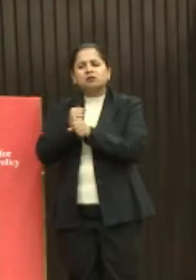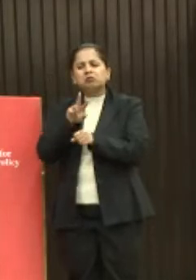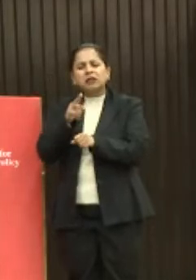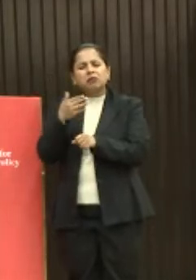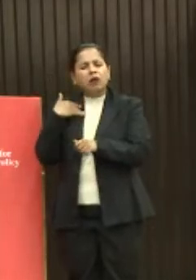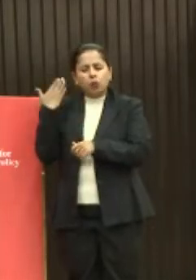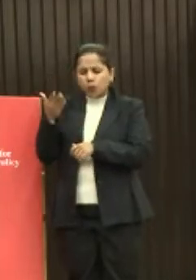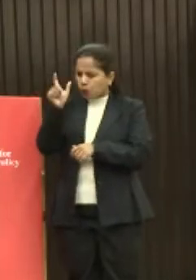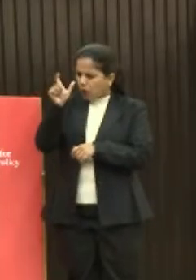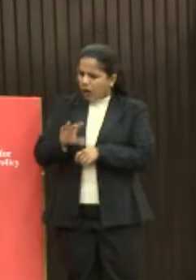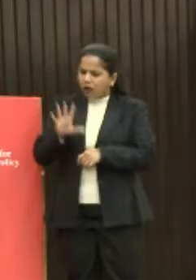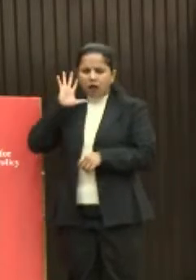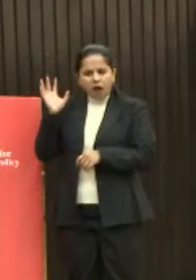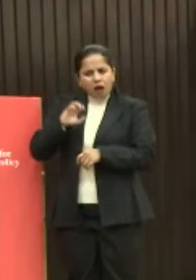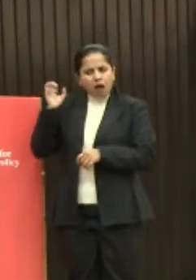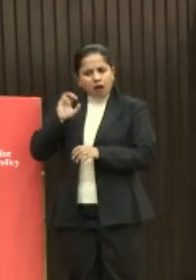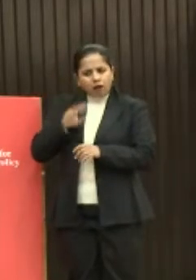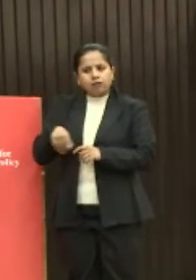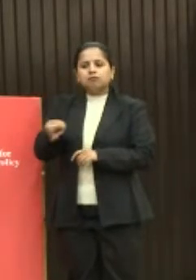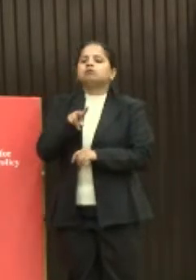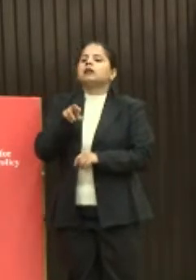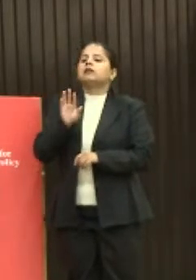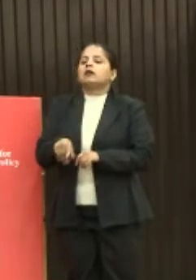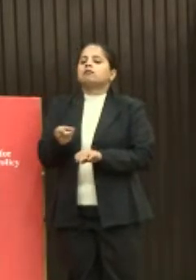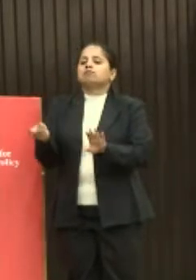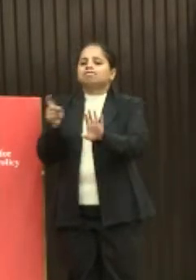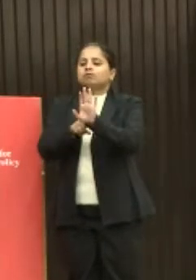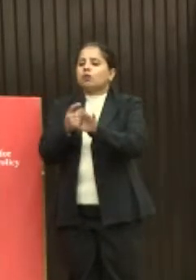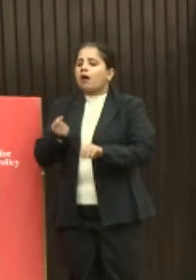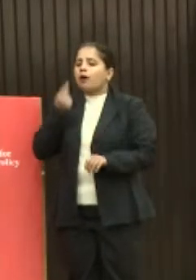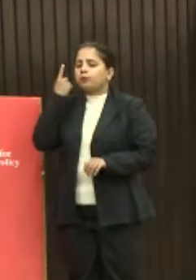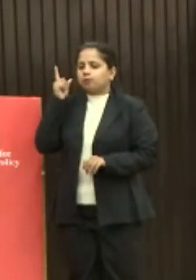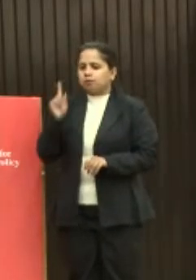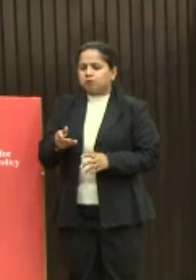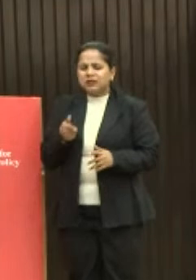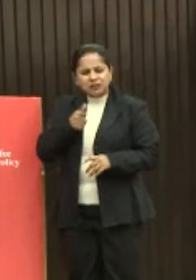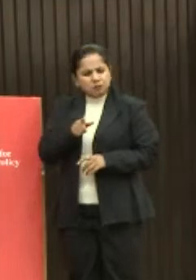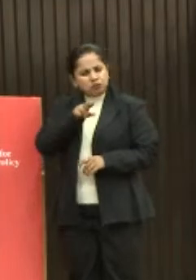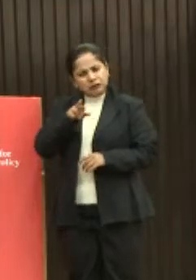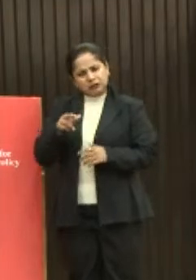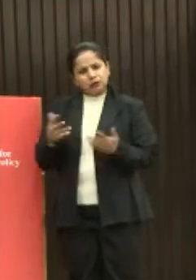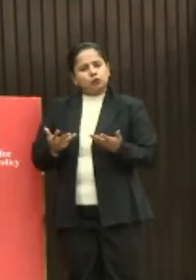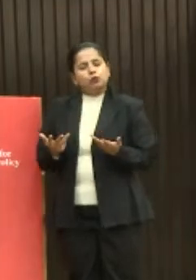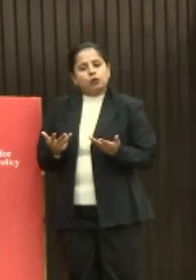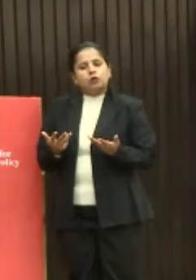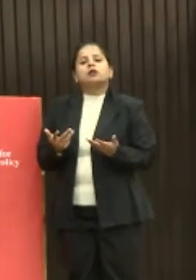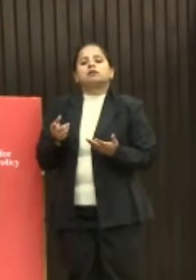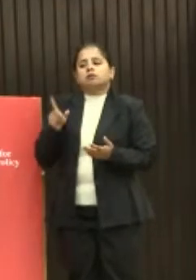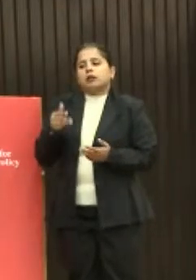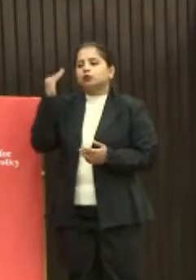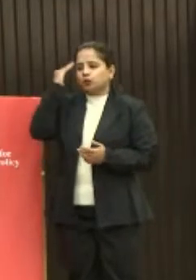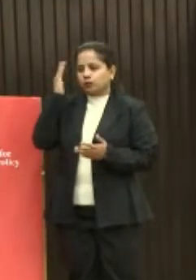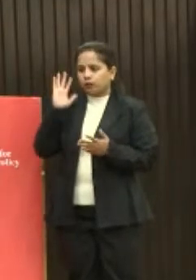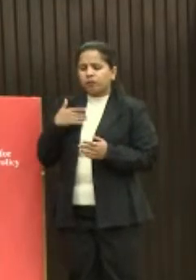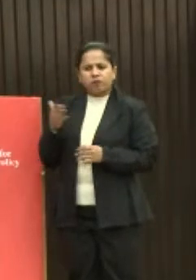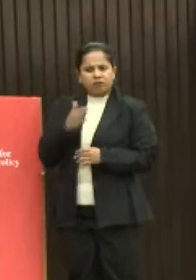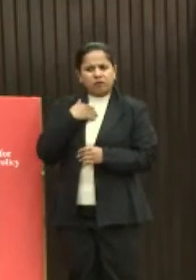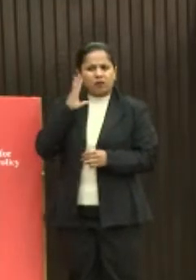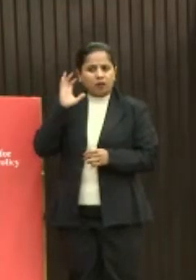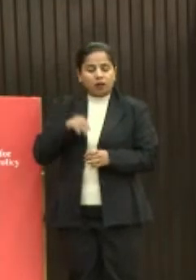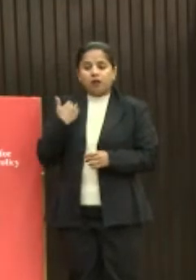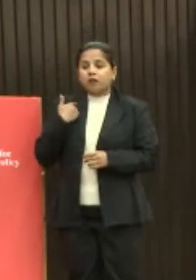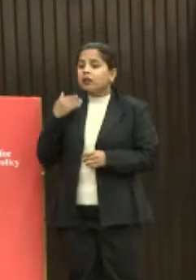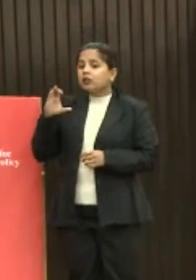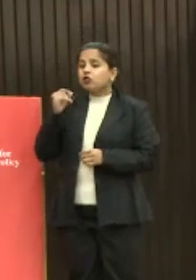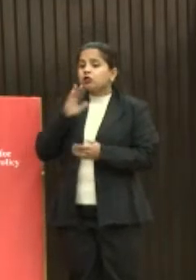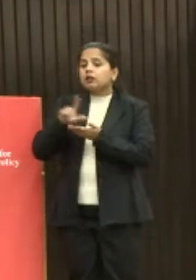of years. I think it's imperative for us to understand what decolonization means. I heard recently the Chief Justice of